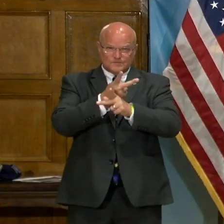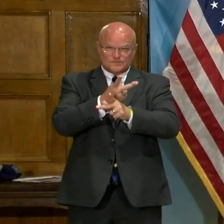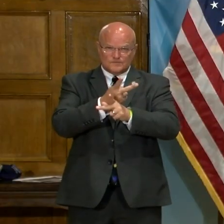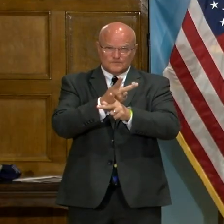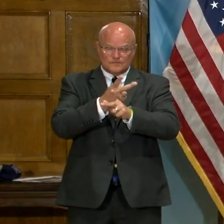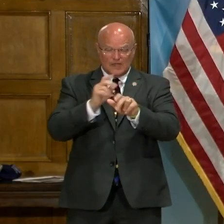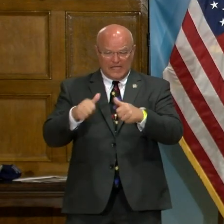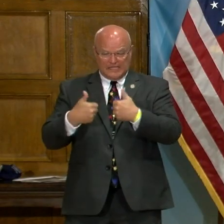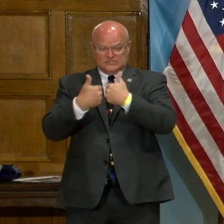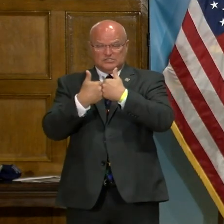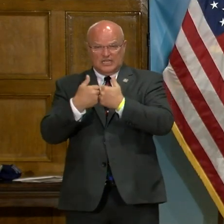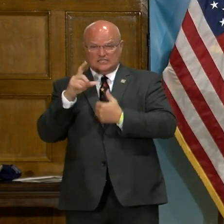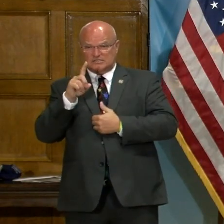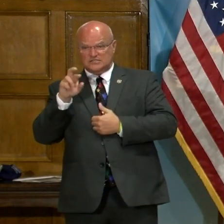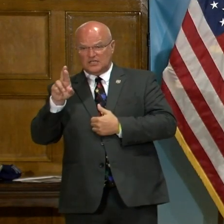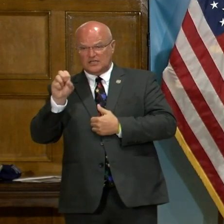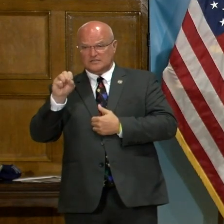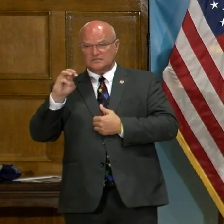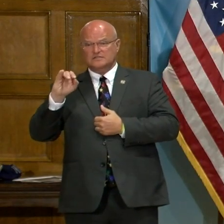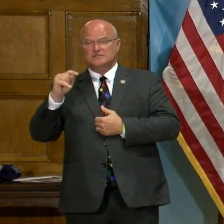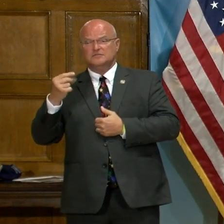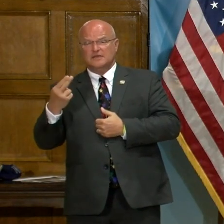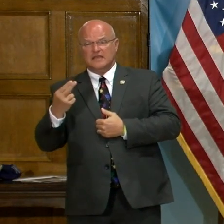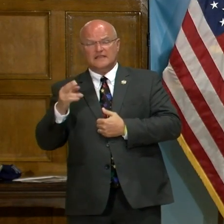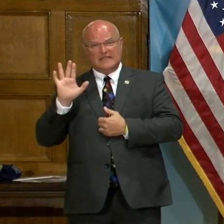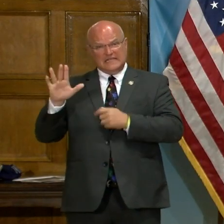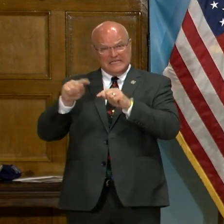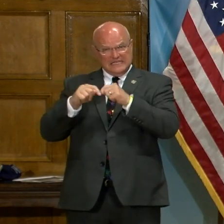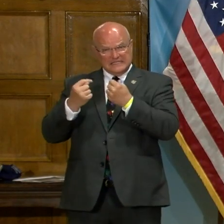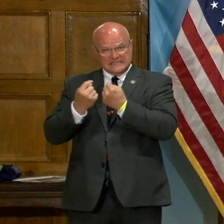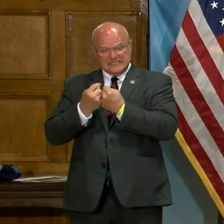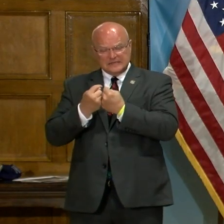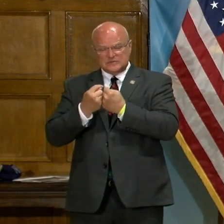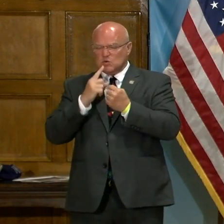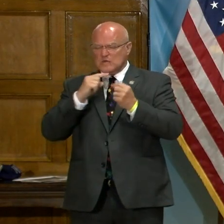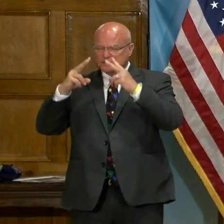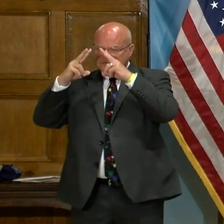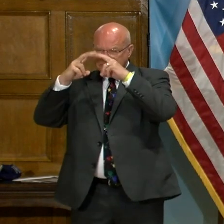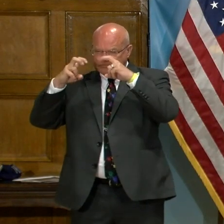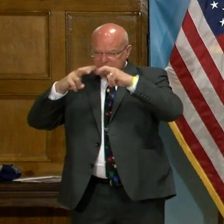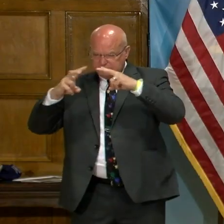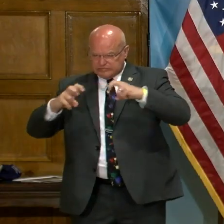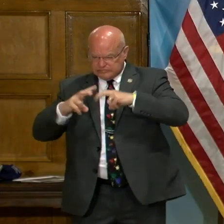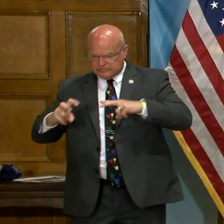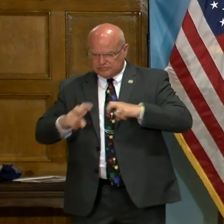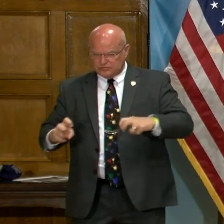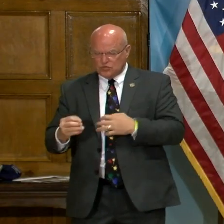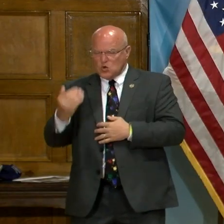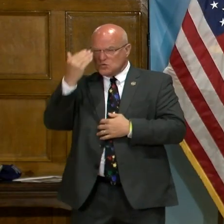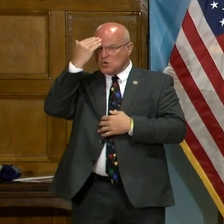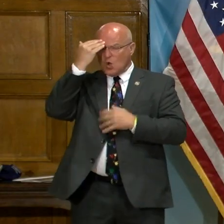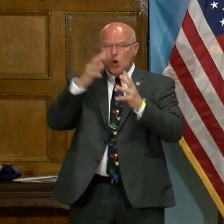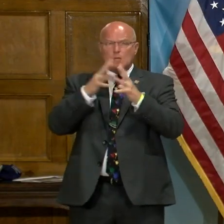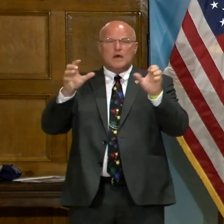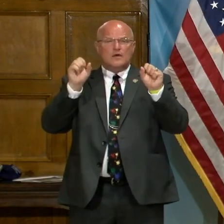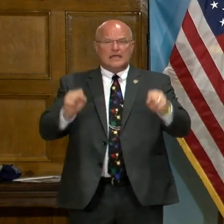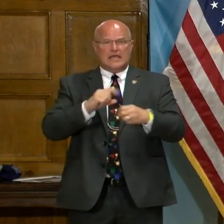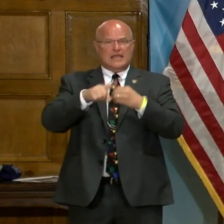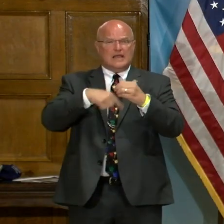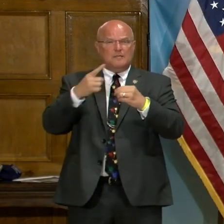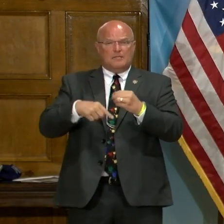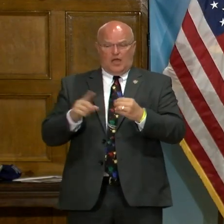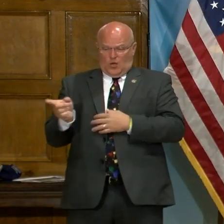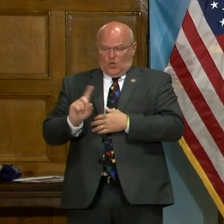I challenge Dr. Smith to and his team to dig deep into those, to know as much as we can about